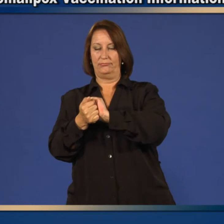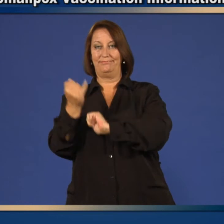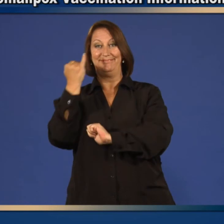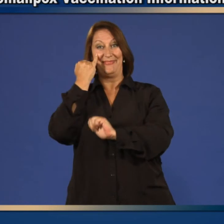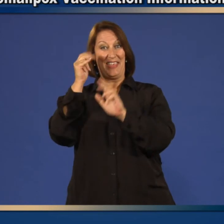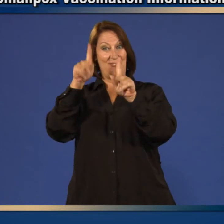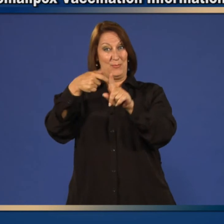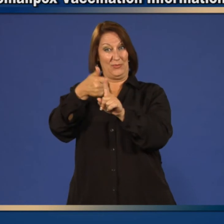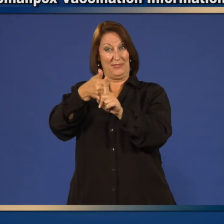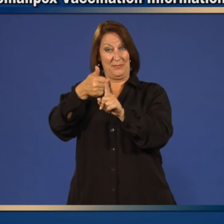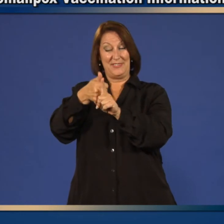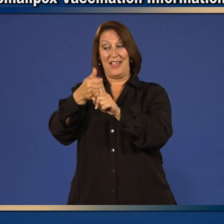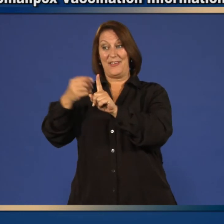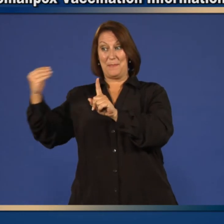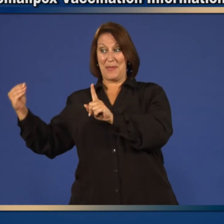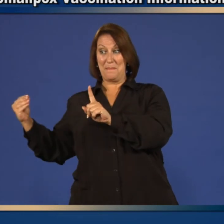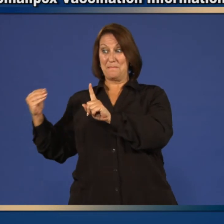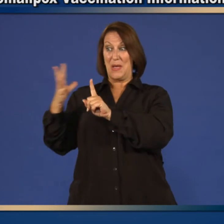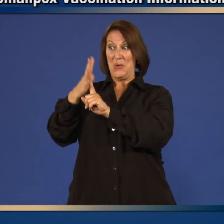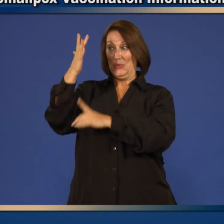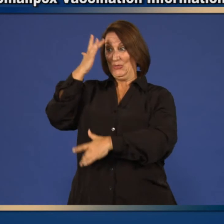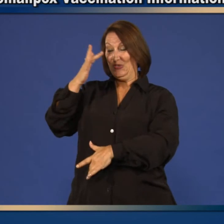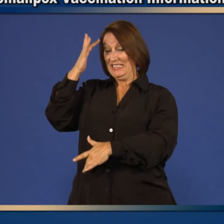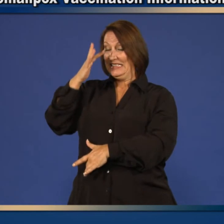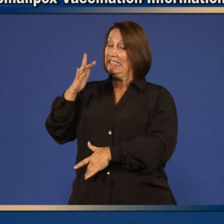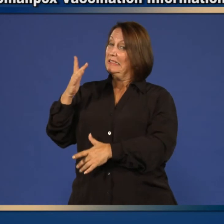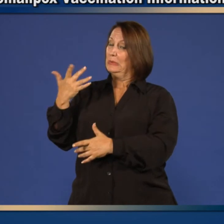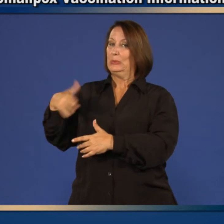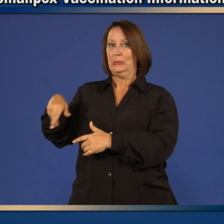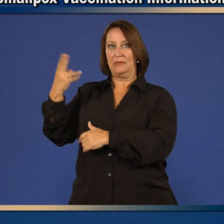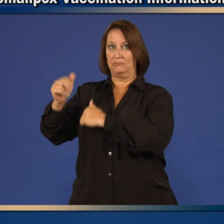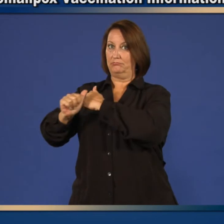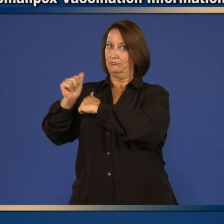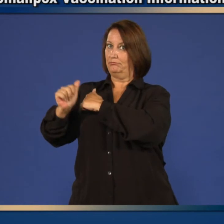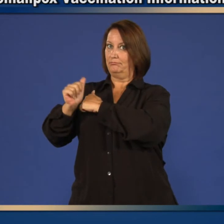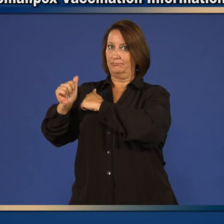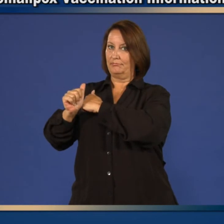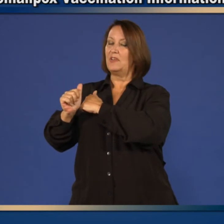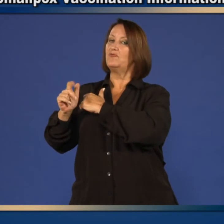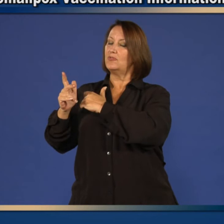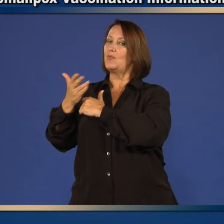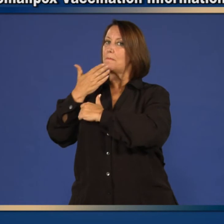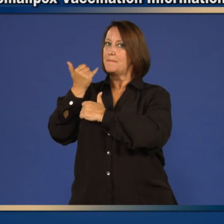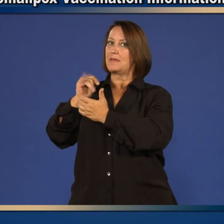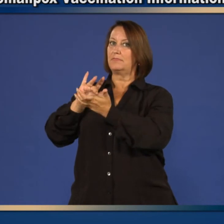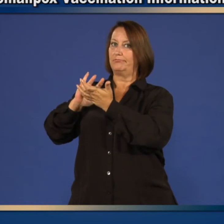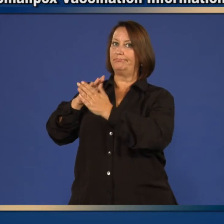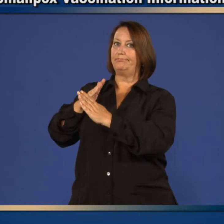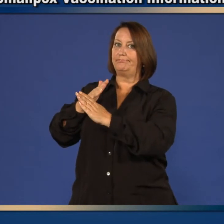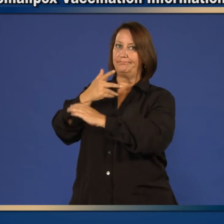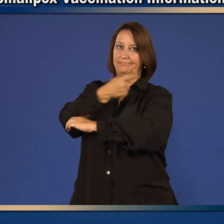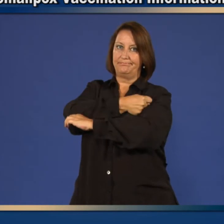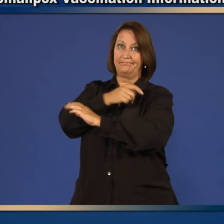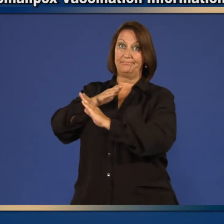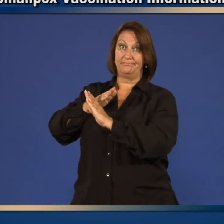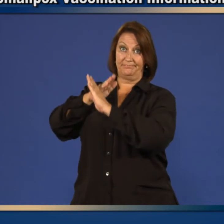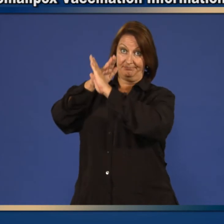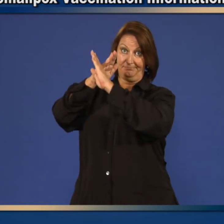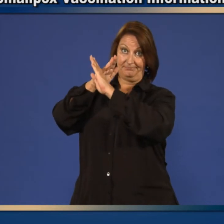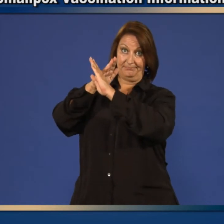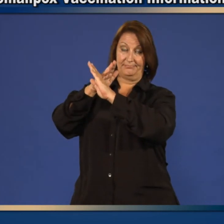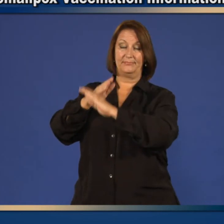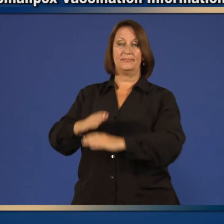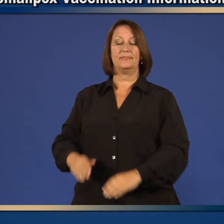Anyone who is exposed to smallpox should get vaccinated because they will be at greater risk from the